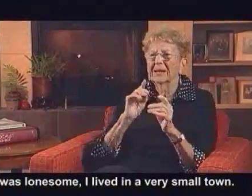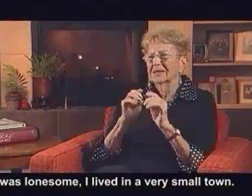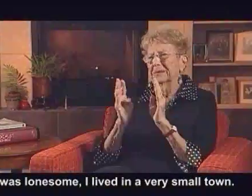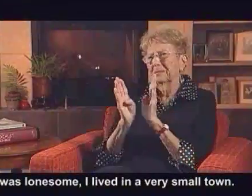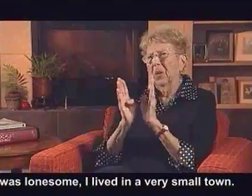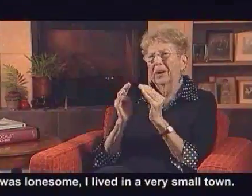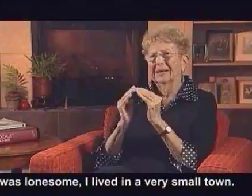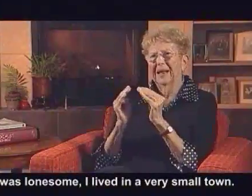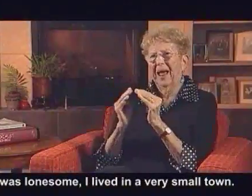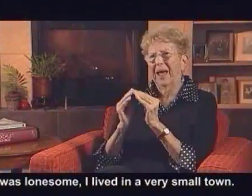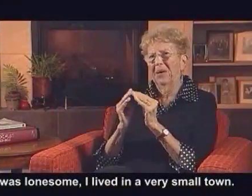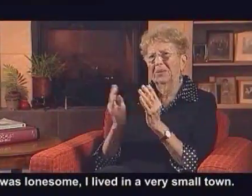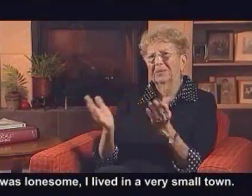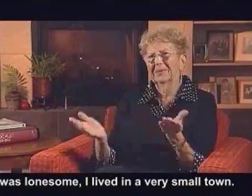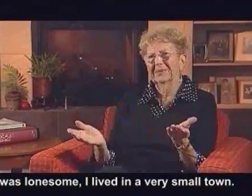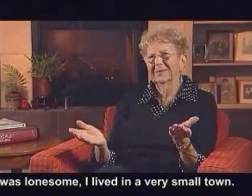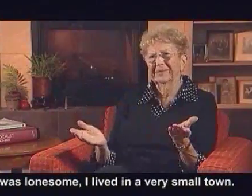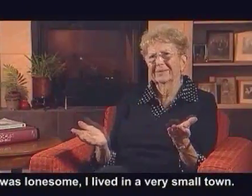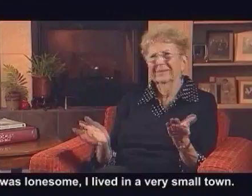lonesome. I lived in a very small town.